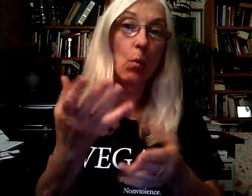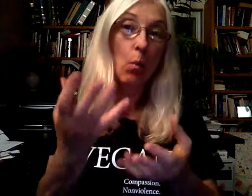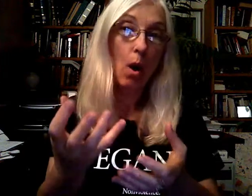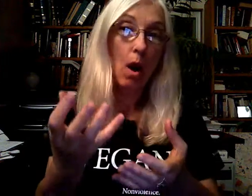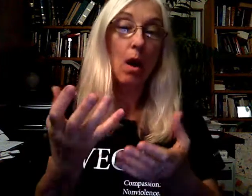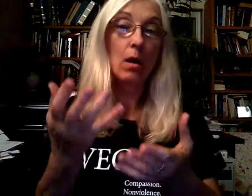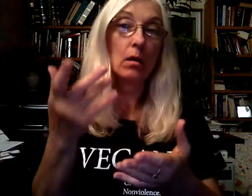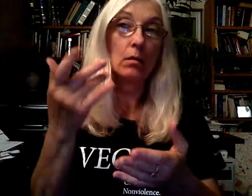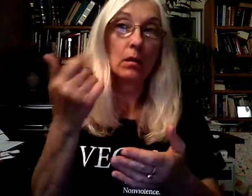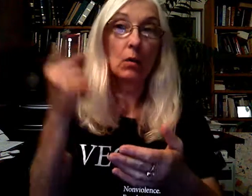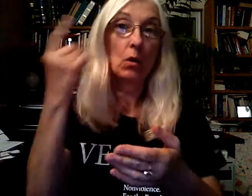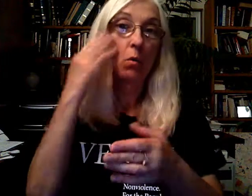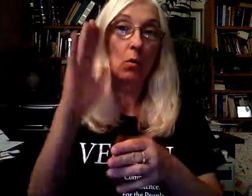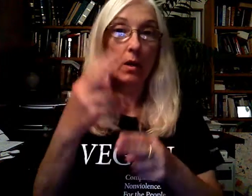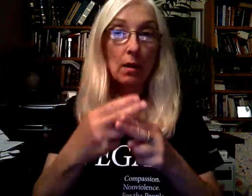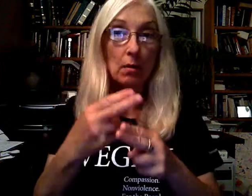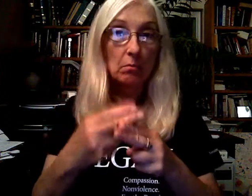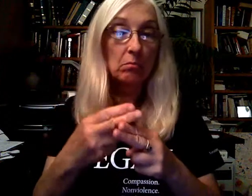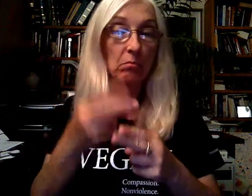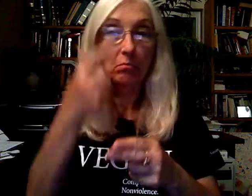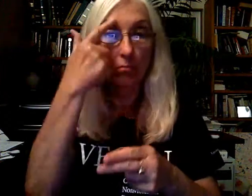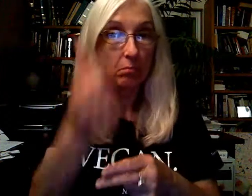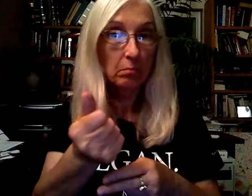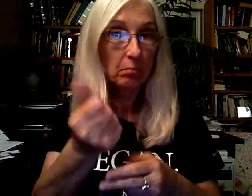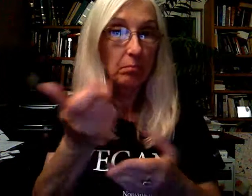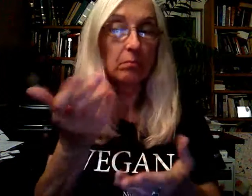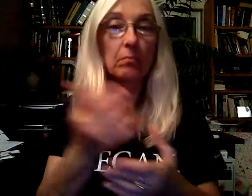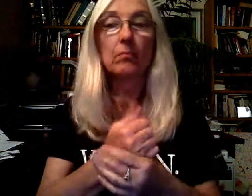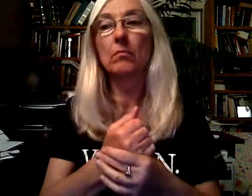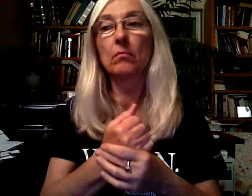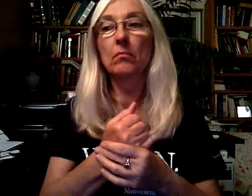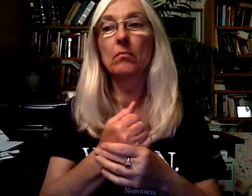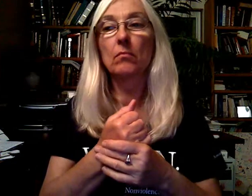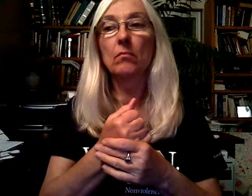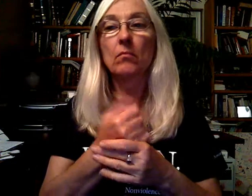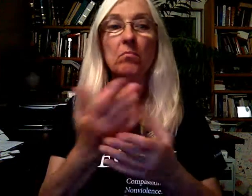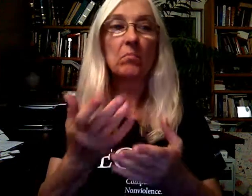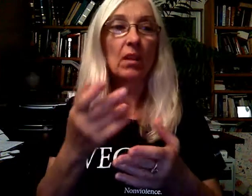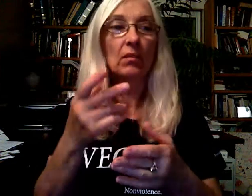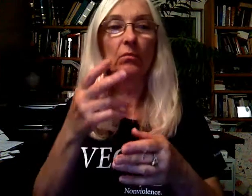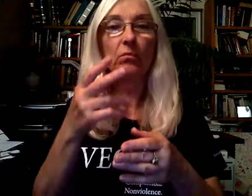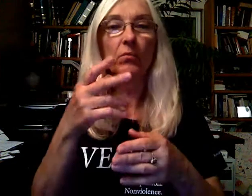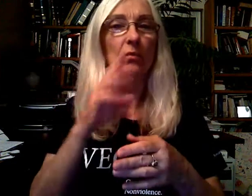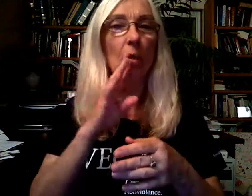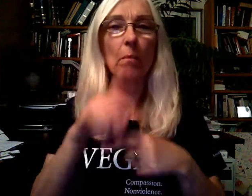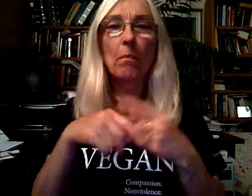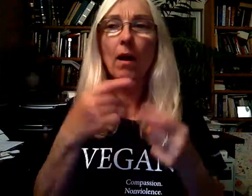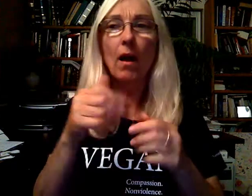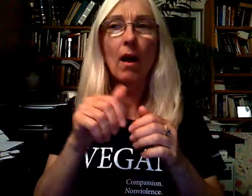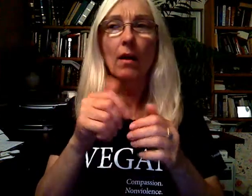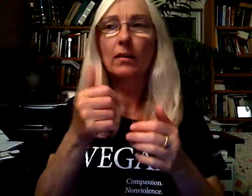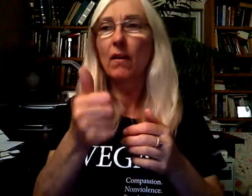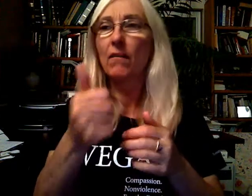can't just stop it. You know, saying just, I think you will kill him now. But that is happening.